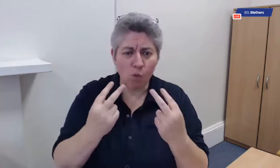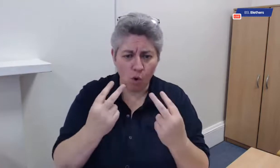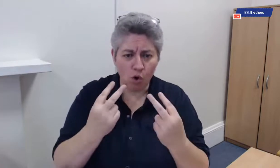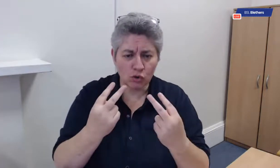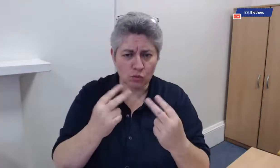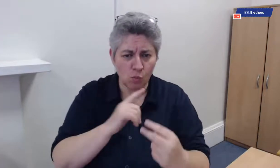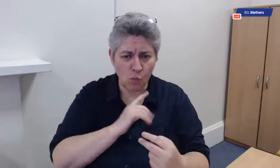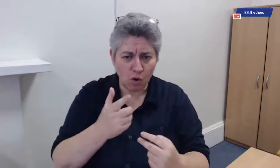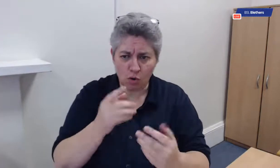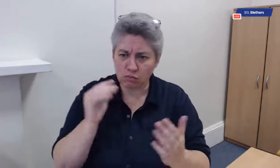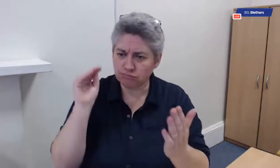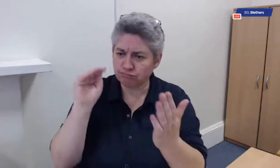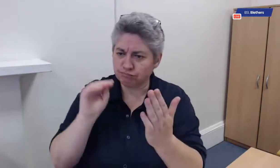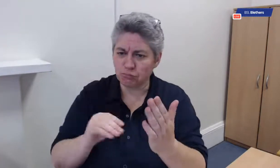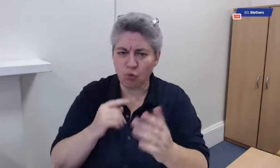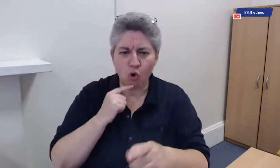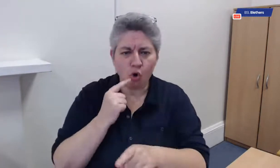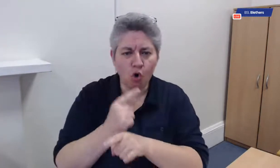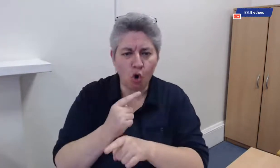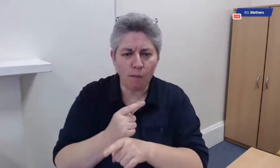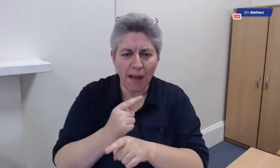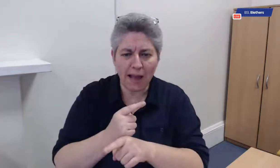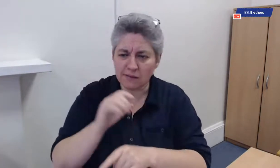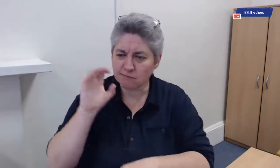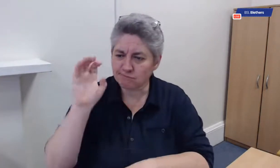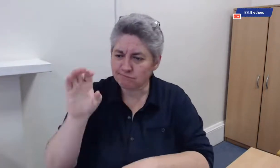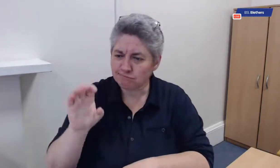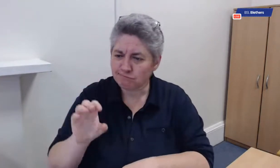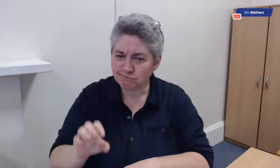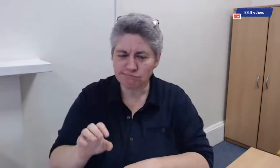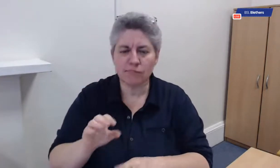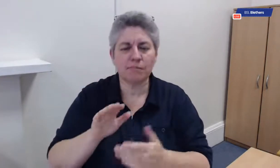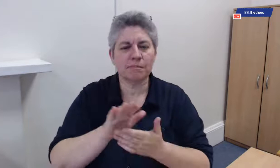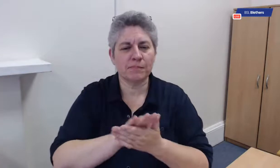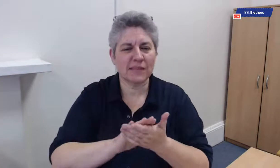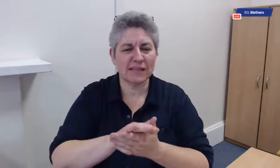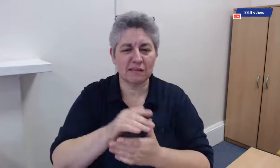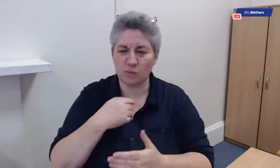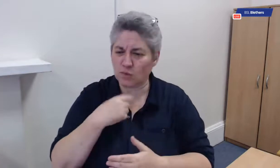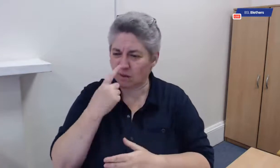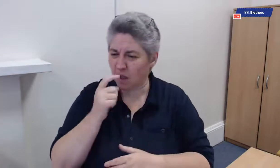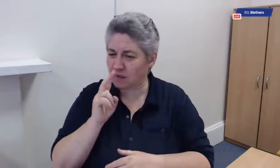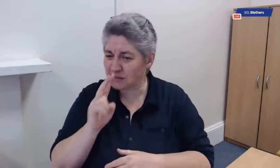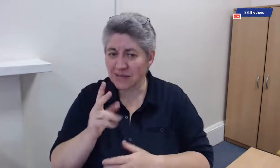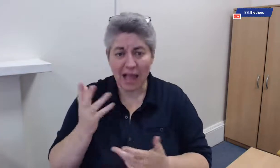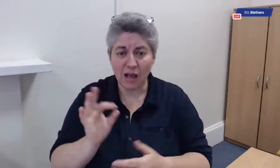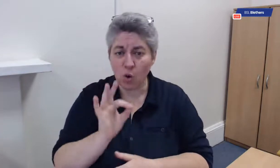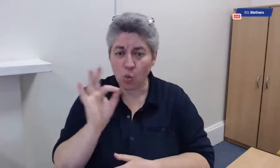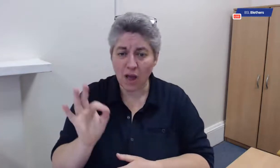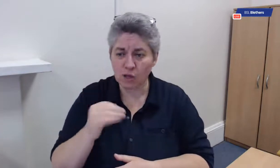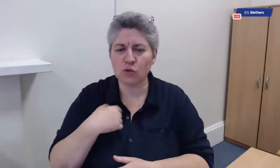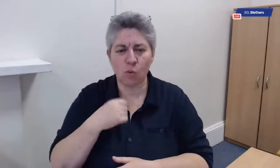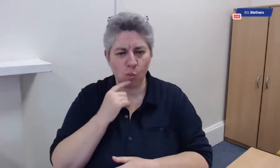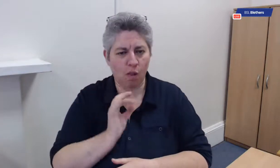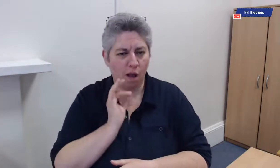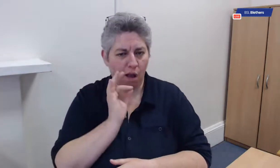Please, the viewers at home, if you want to put a comment or ask a question,